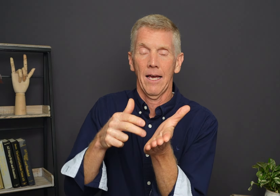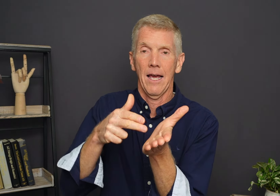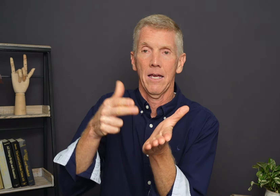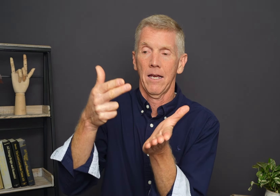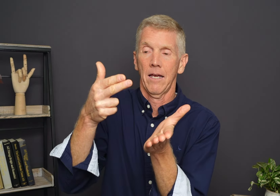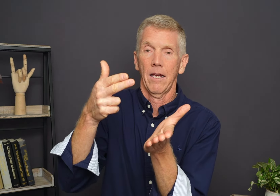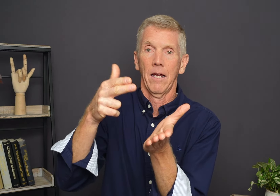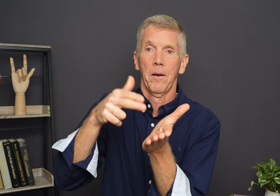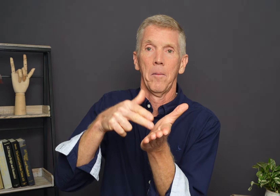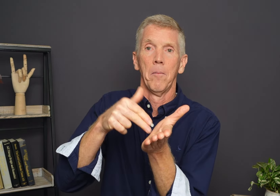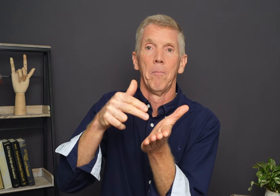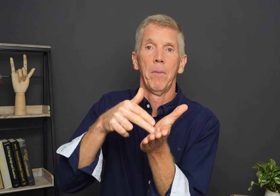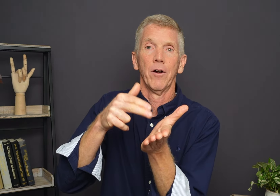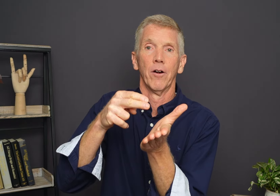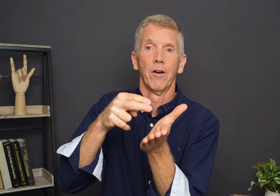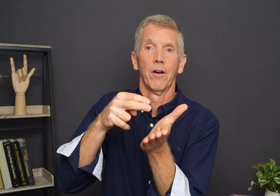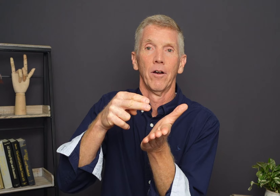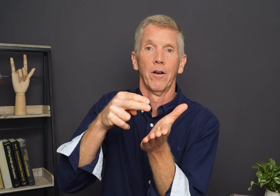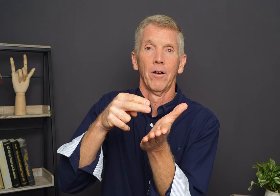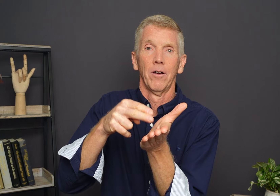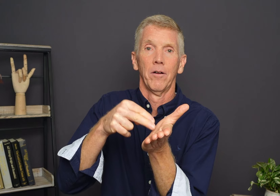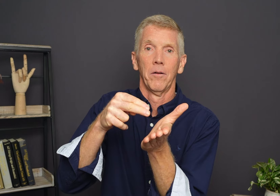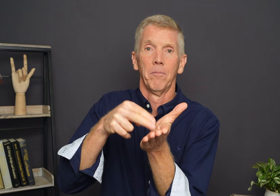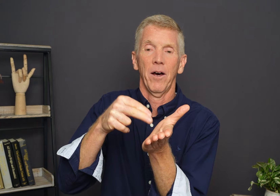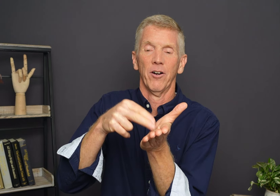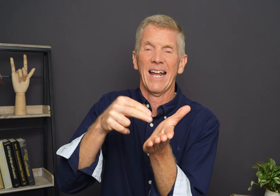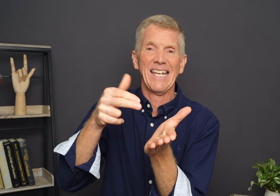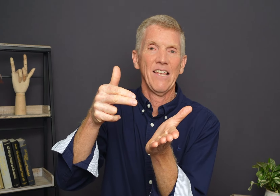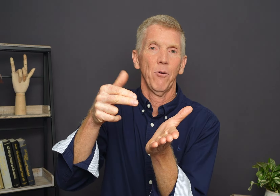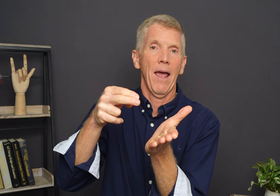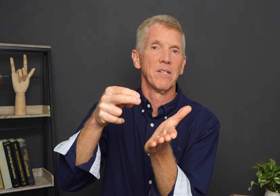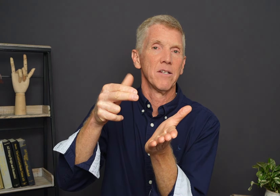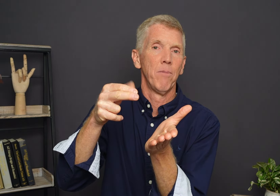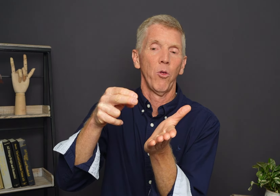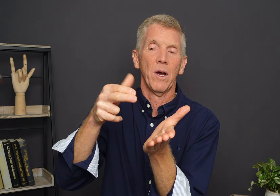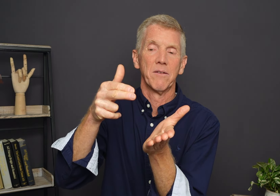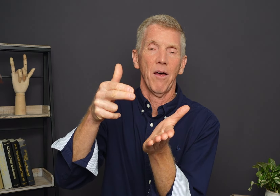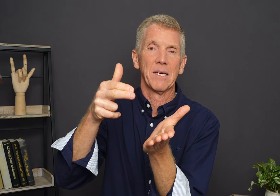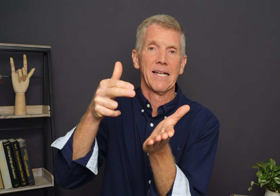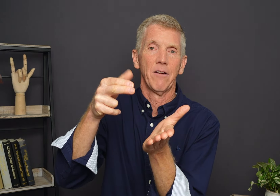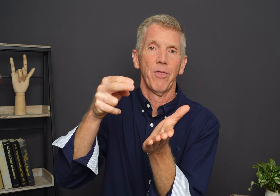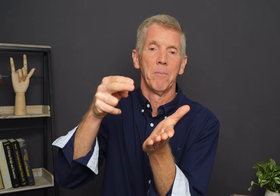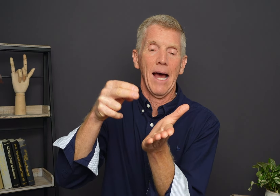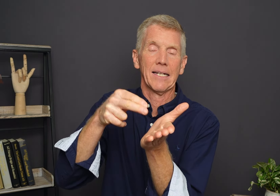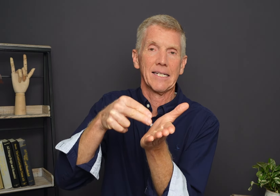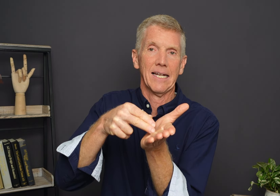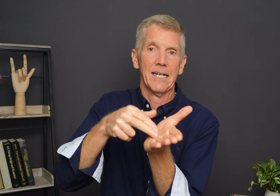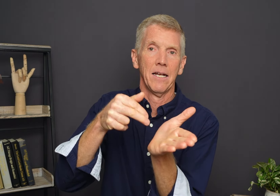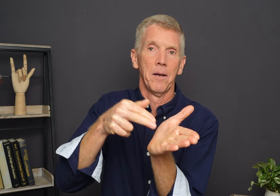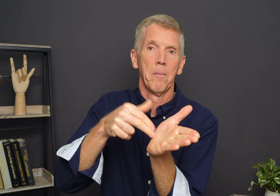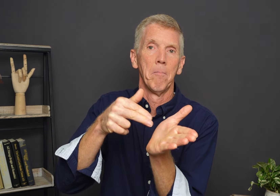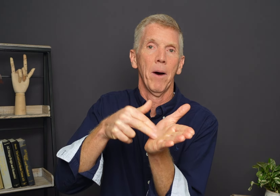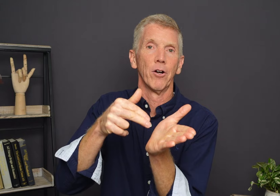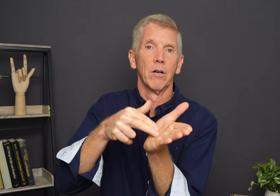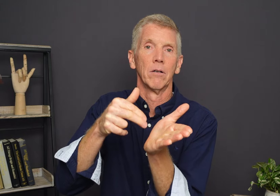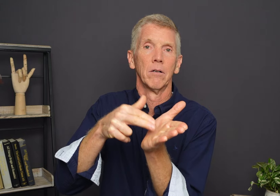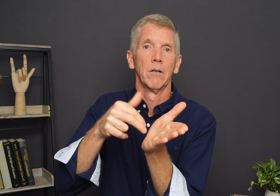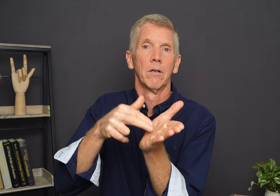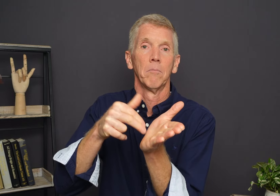okay? Butter, butter. And either way, I've seen this both ways, thumb extended, thumb not extended, butter. But